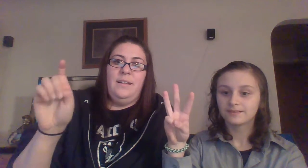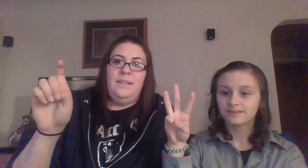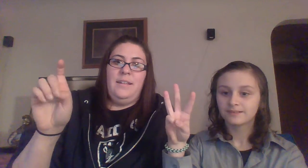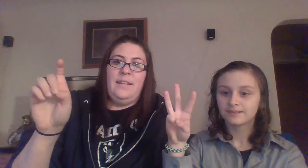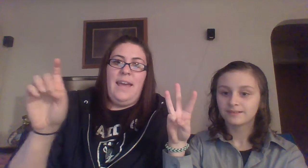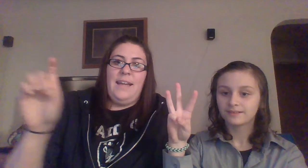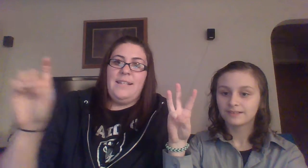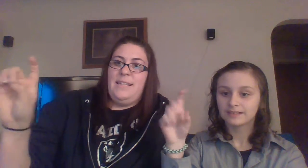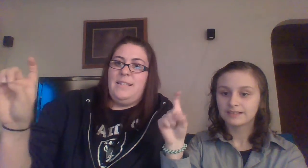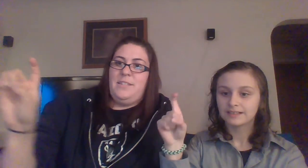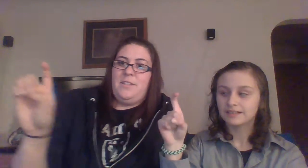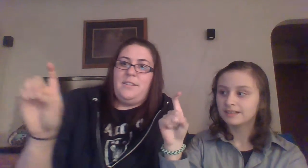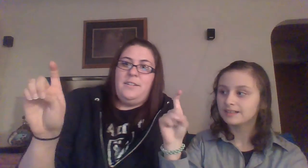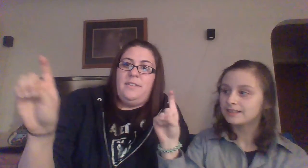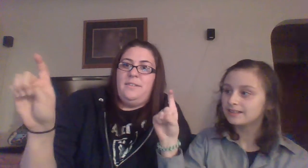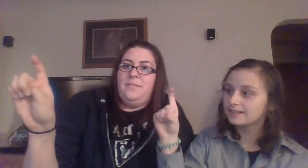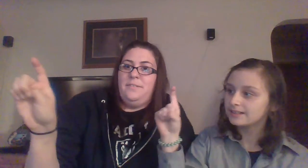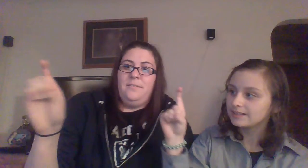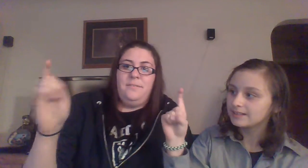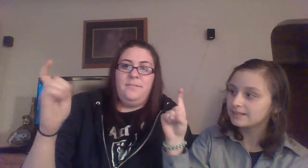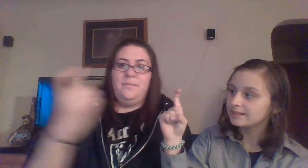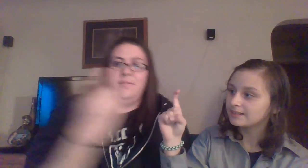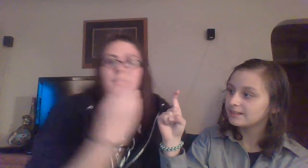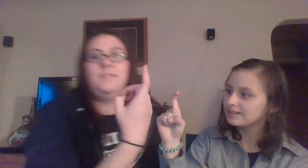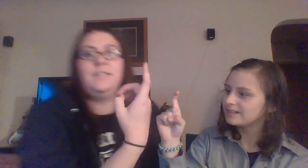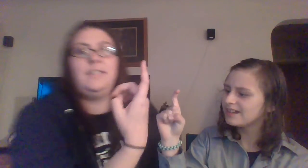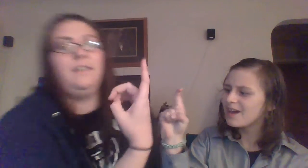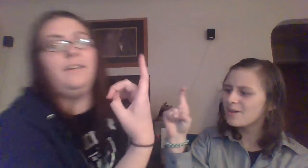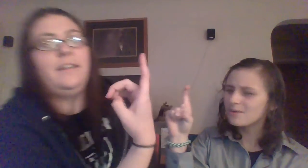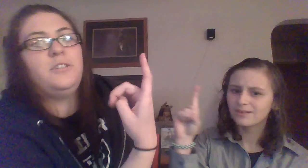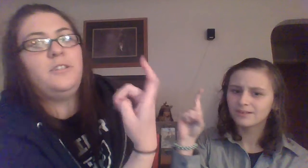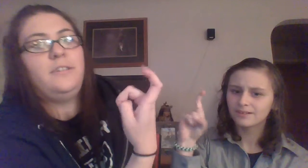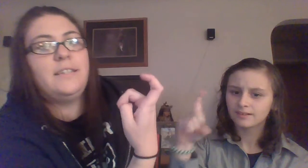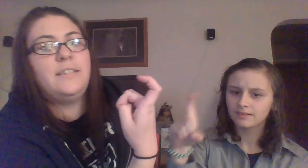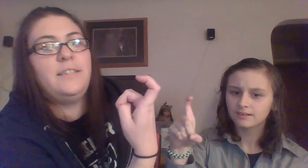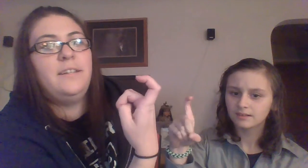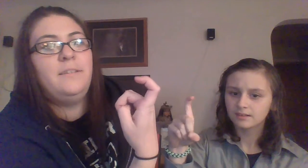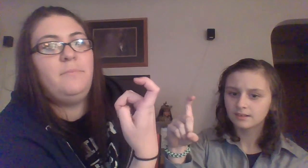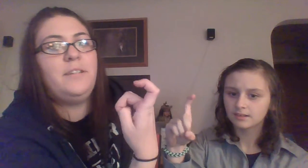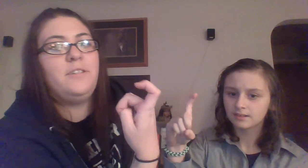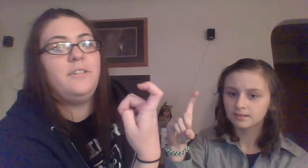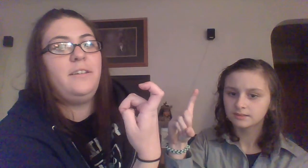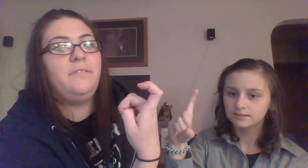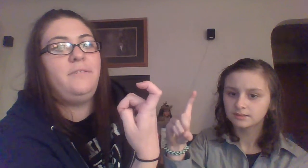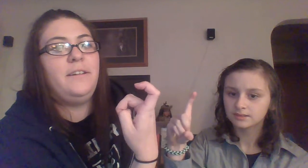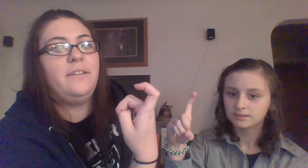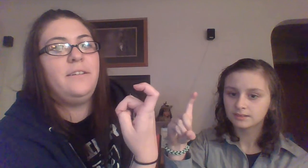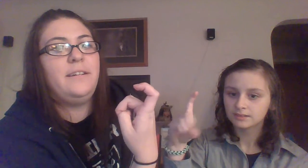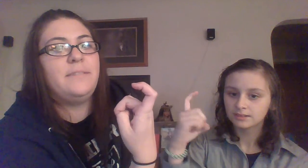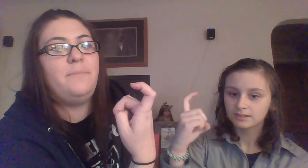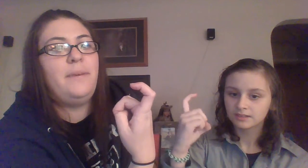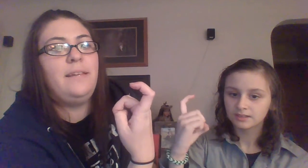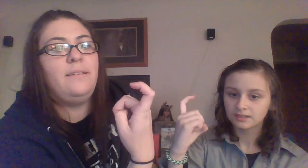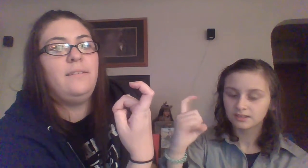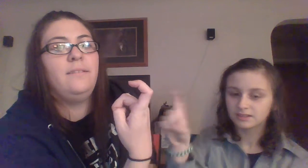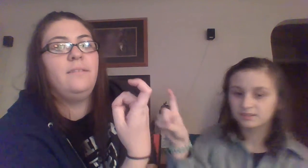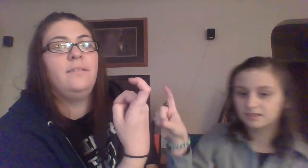And then X is you're going to, I could show you this. Make sure that your finger is bent.